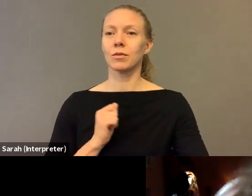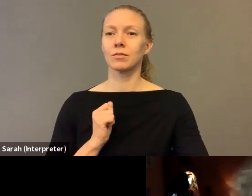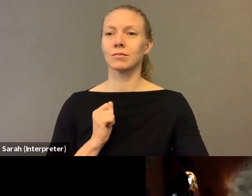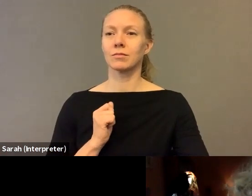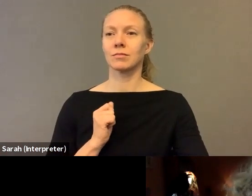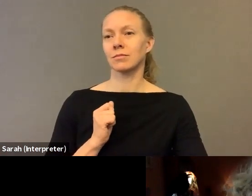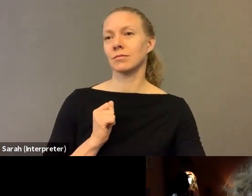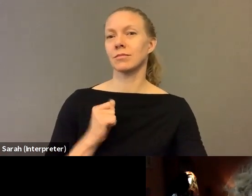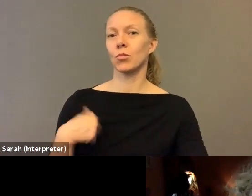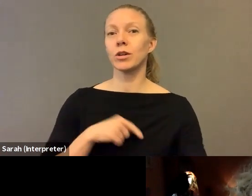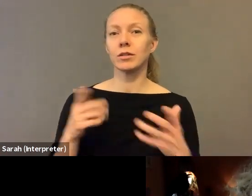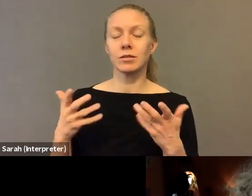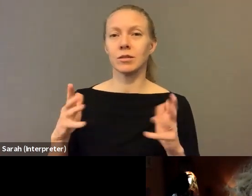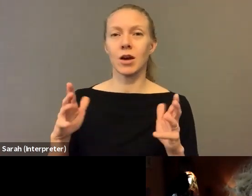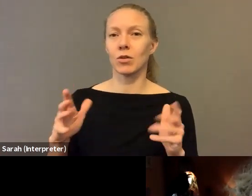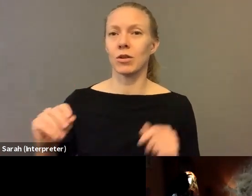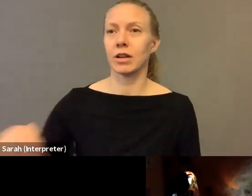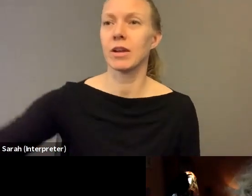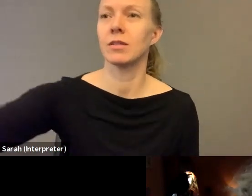amazing. That was great.